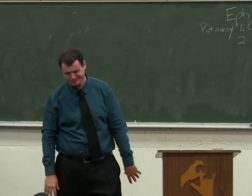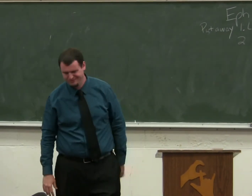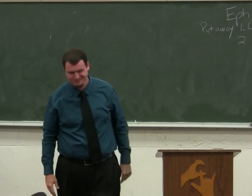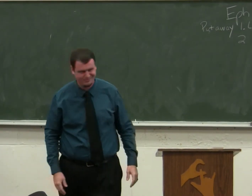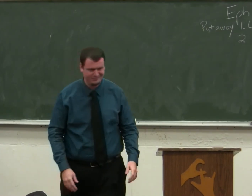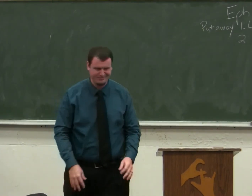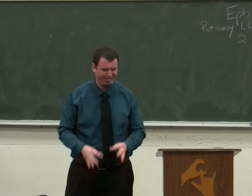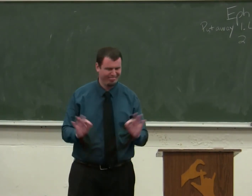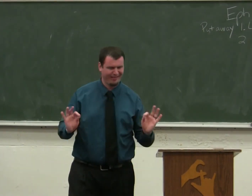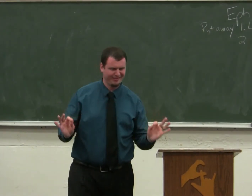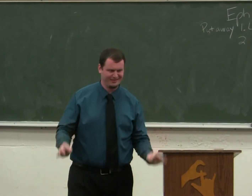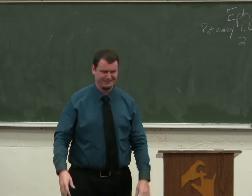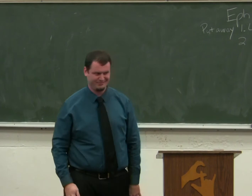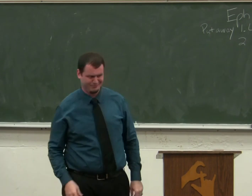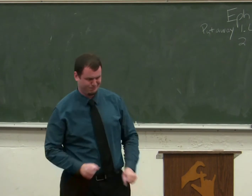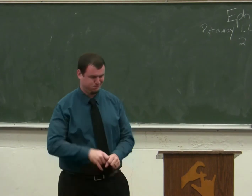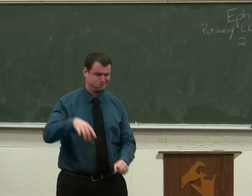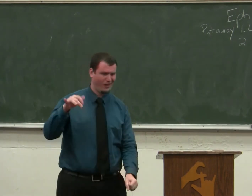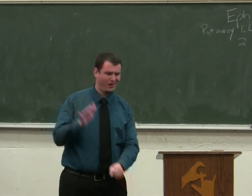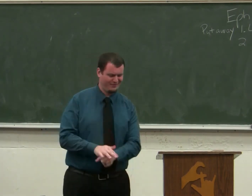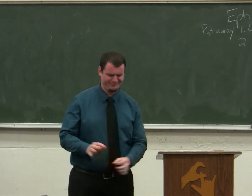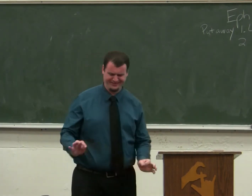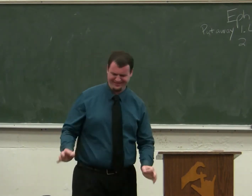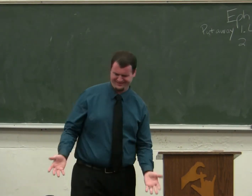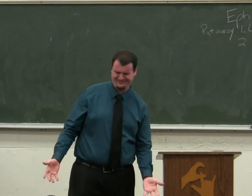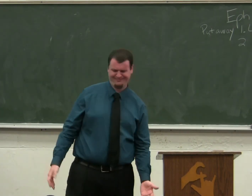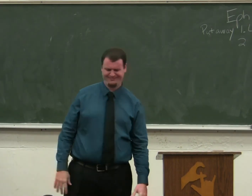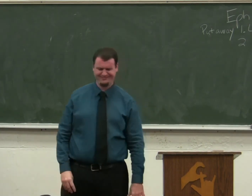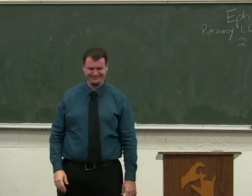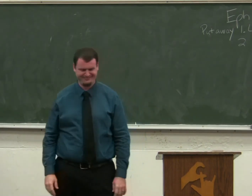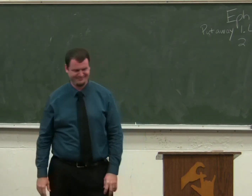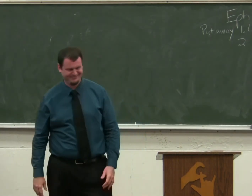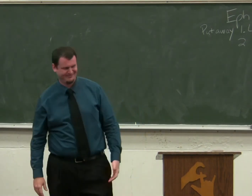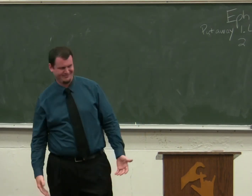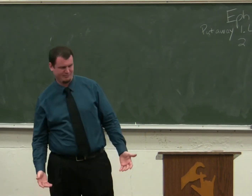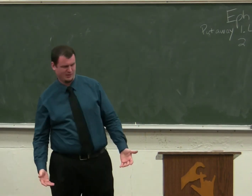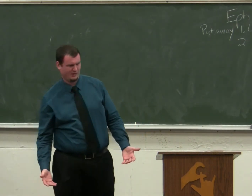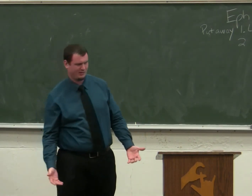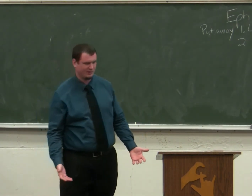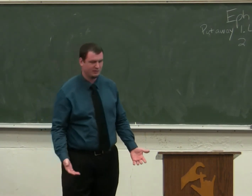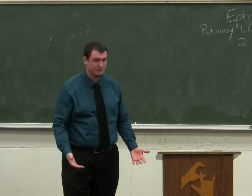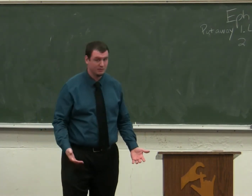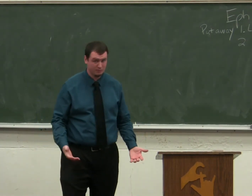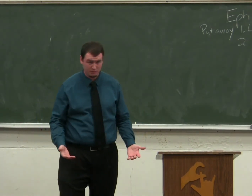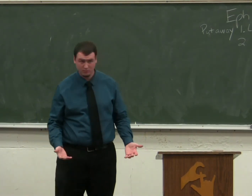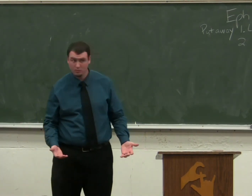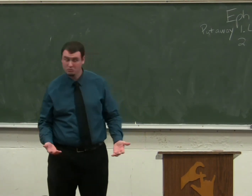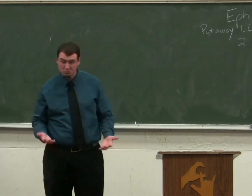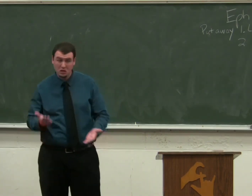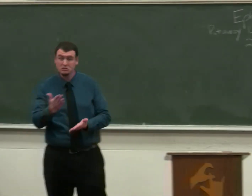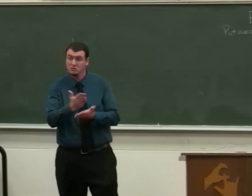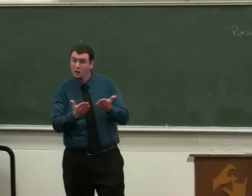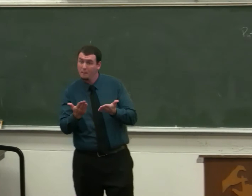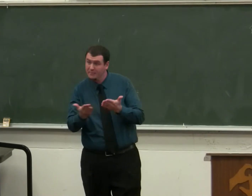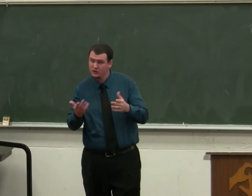And when we do, when we look back at it, is it really that important, that issue? It's really nothing.